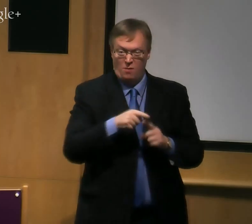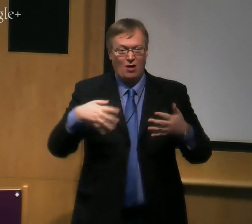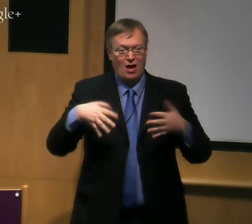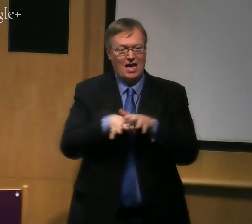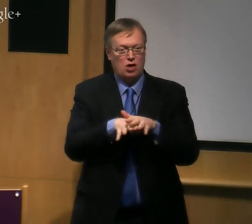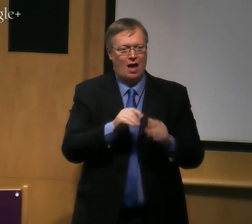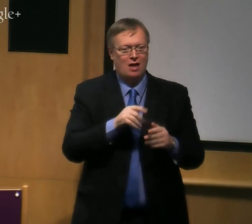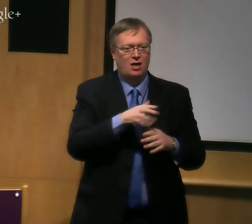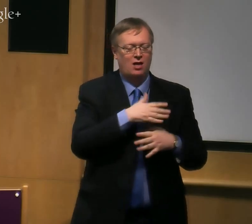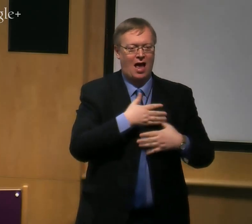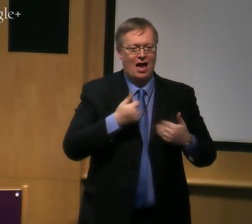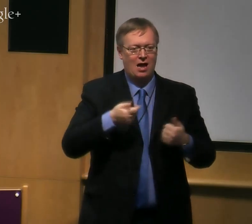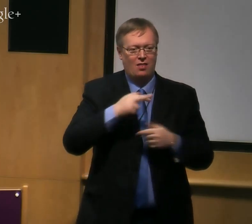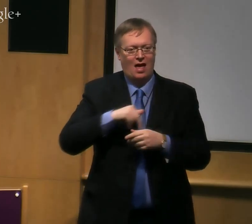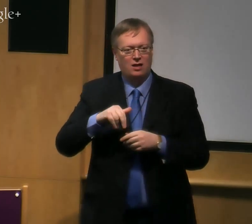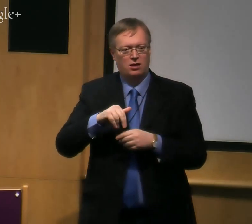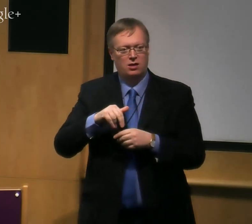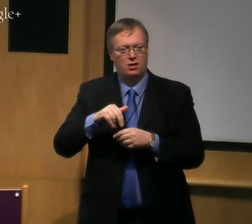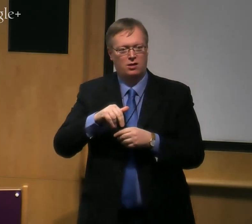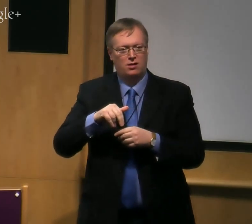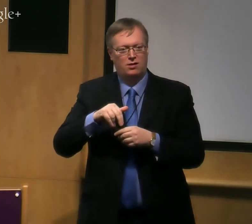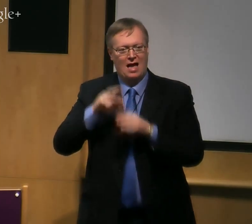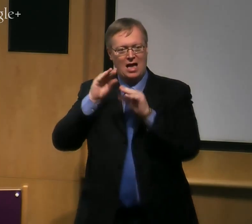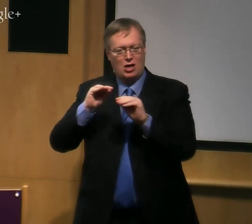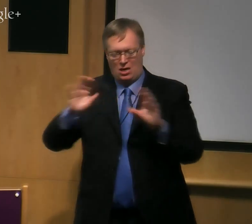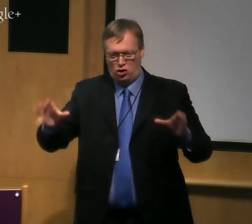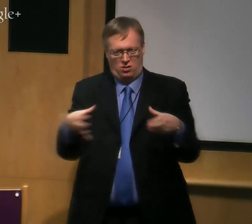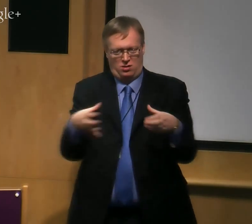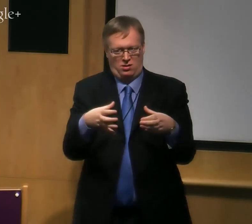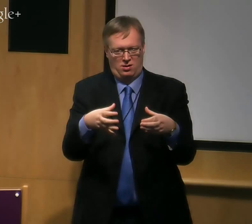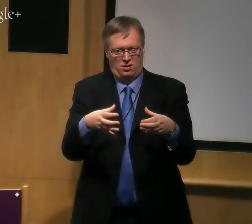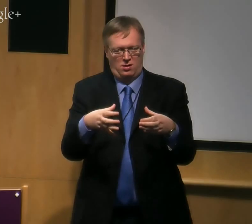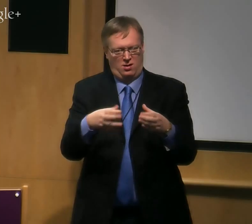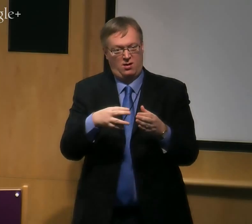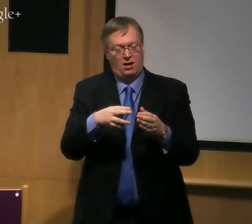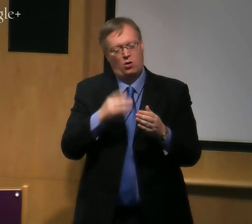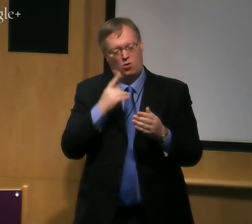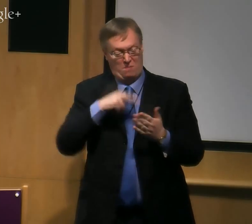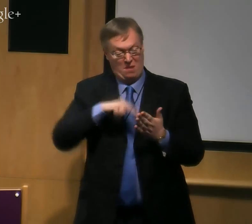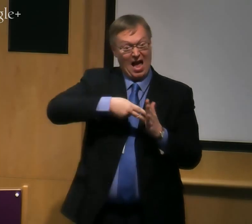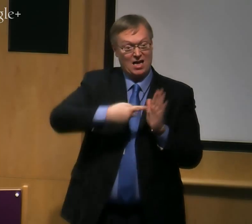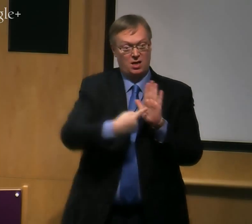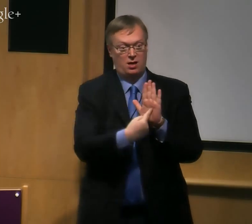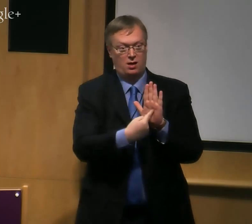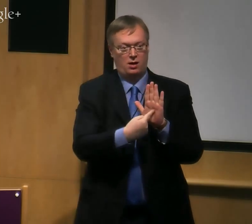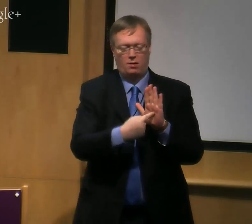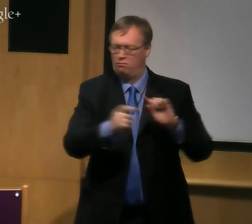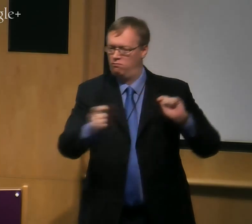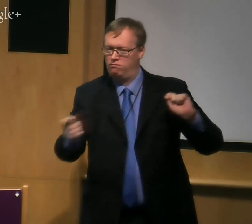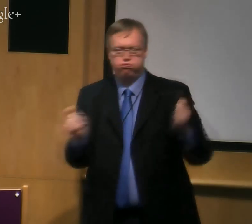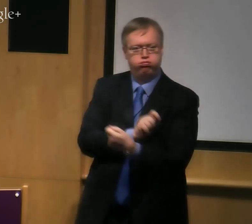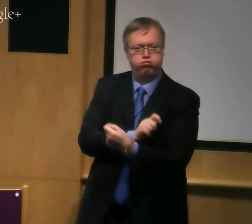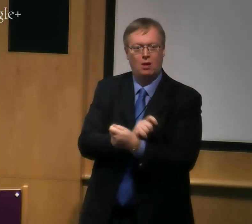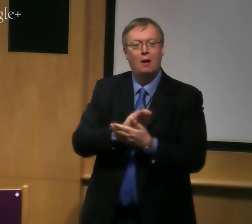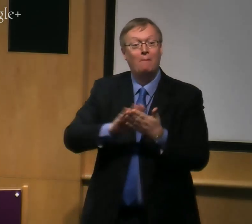huge change. And this integrated health and education social services policy. So they plan